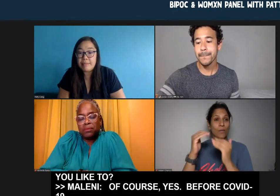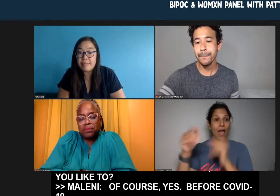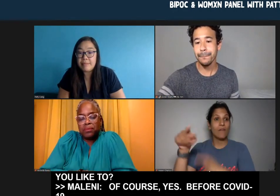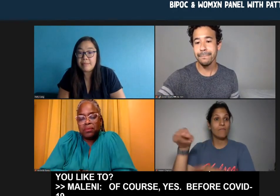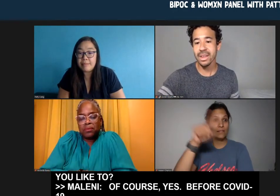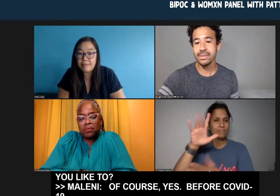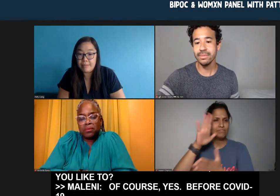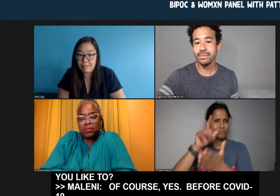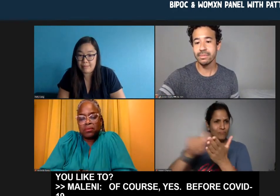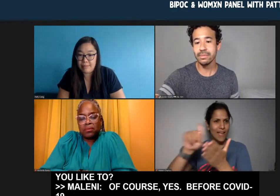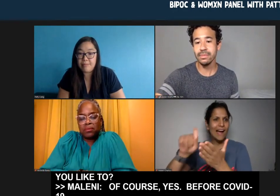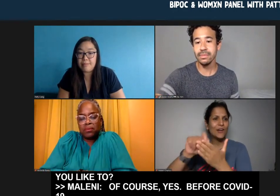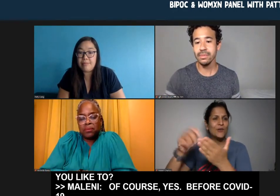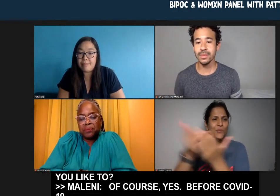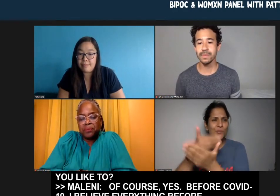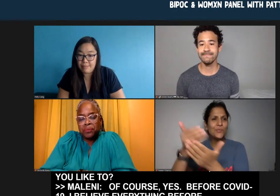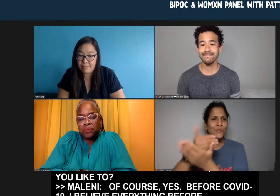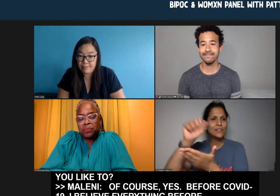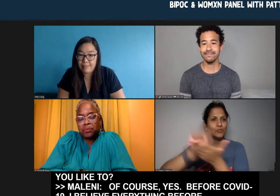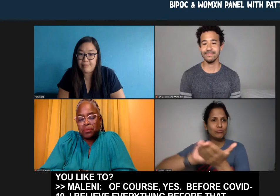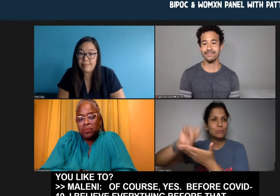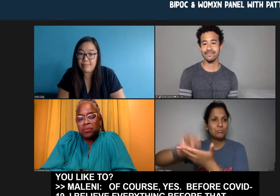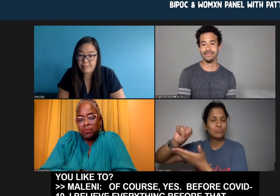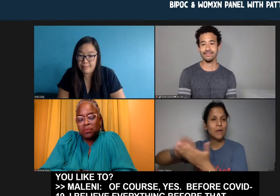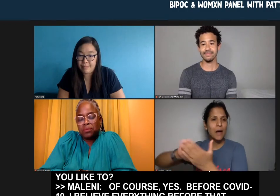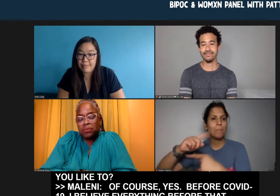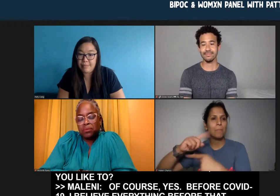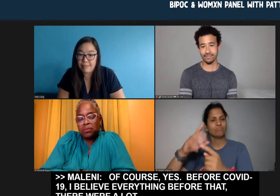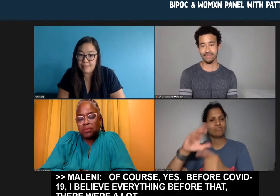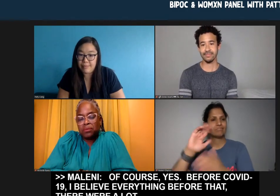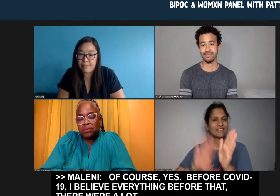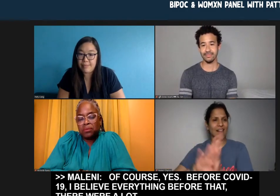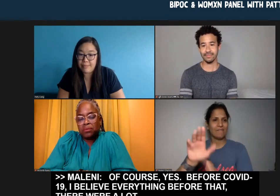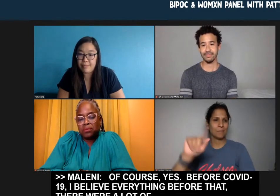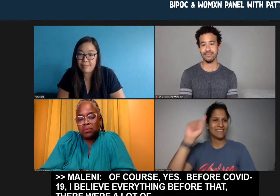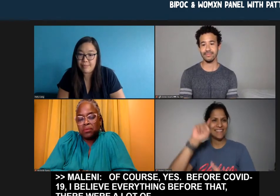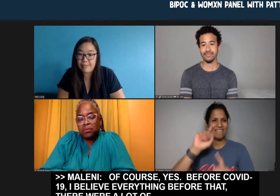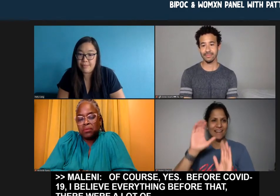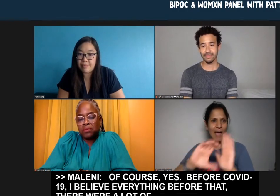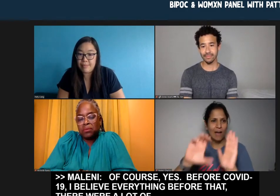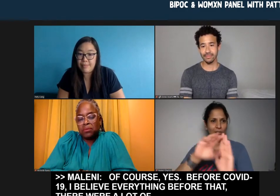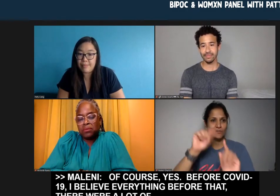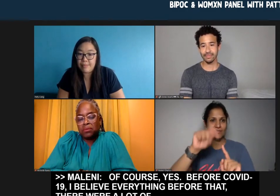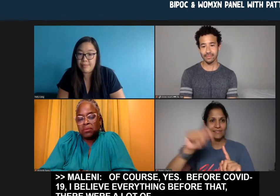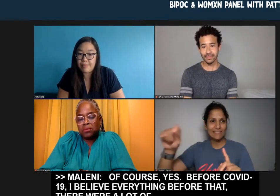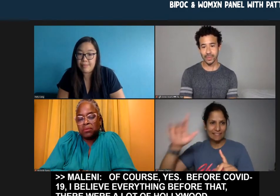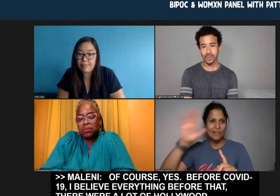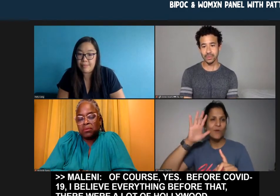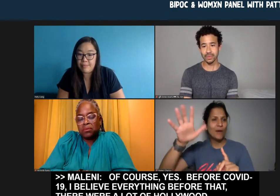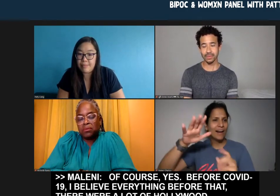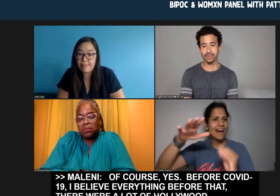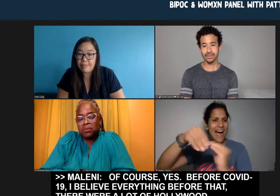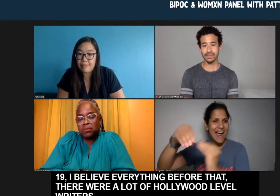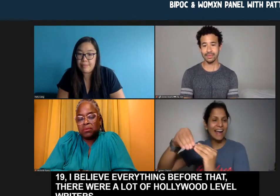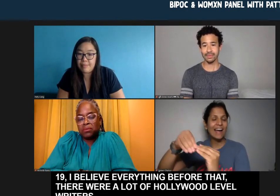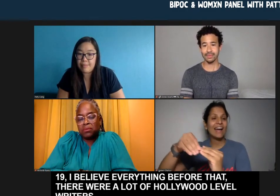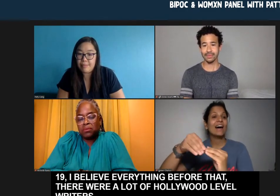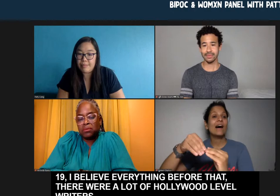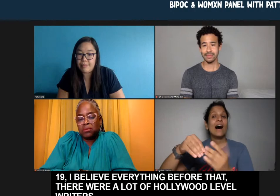that, there were a lot of Hollywood level, like higher level writers starting to develop concepts for deaf characters